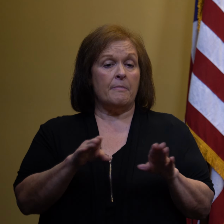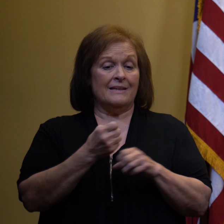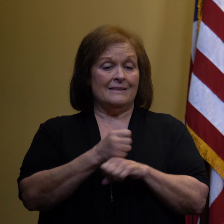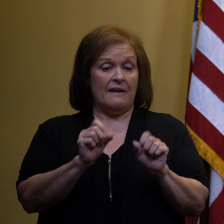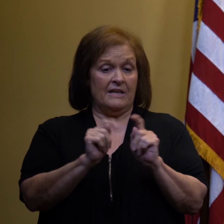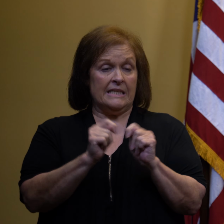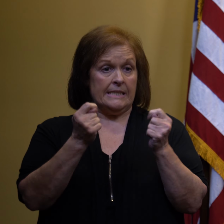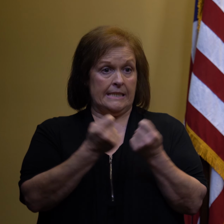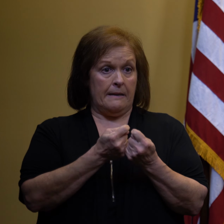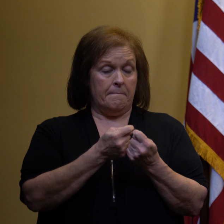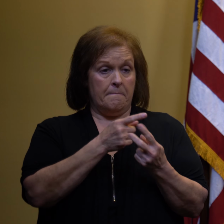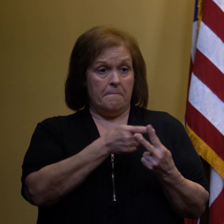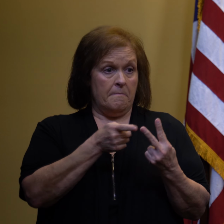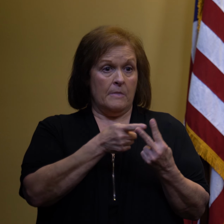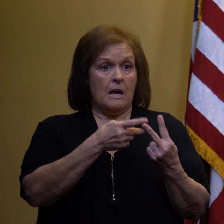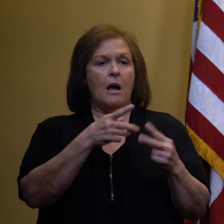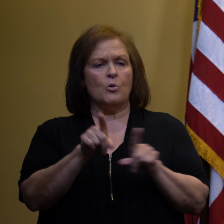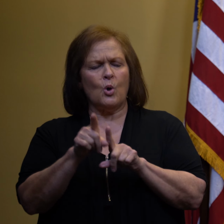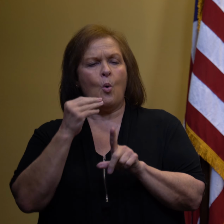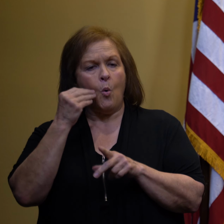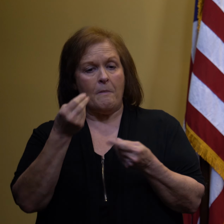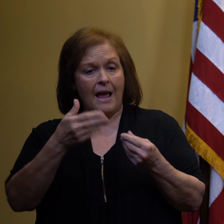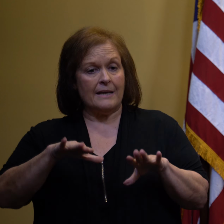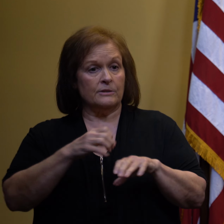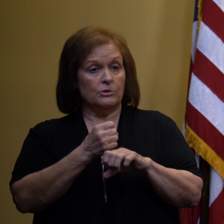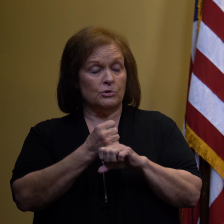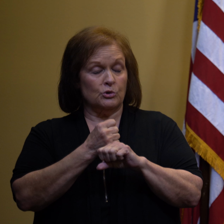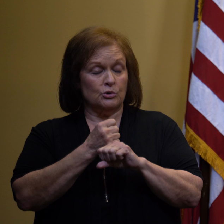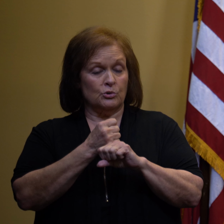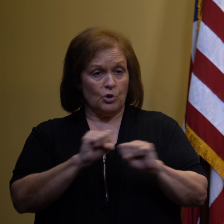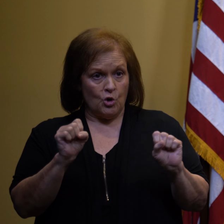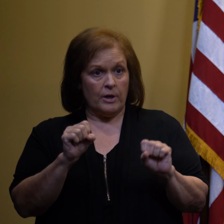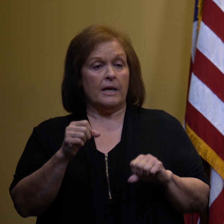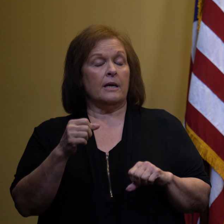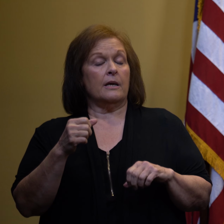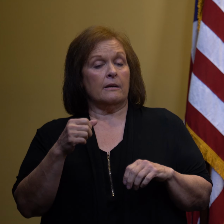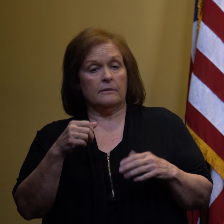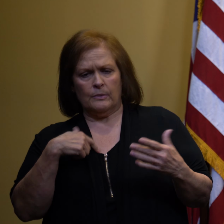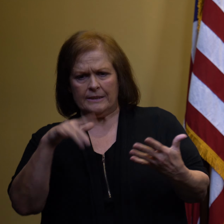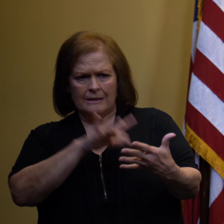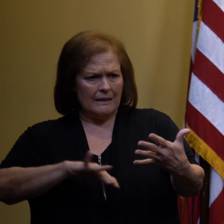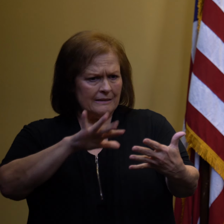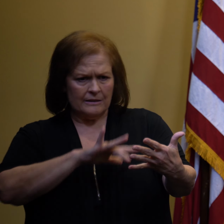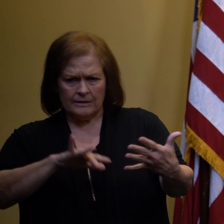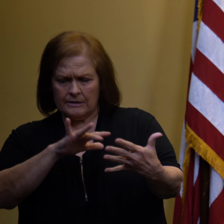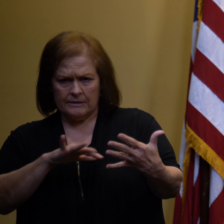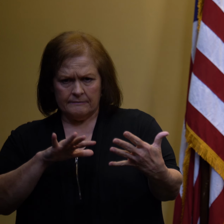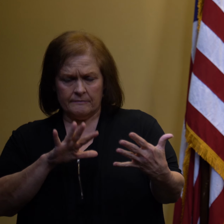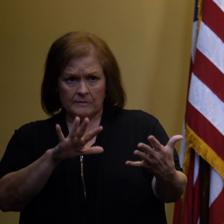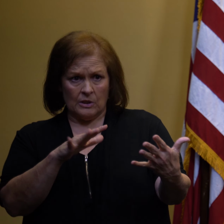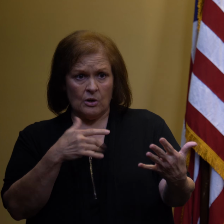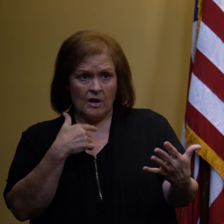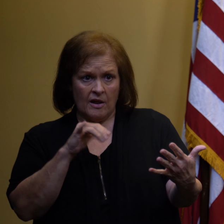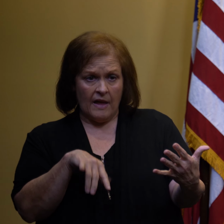team, also, Homeland Security and Public Safety. We're looking at this holistically, and make no mistake about it,